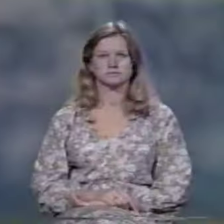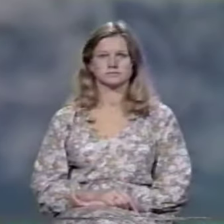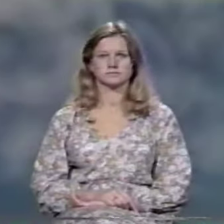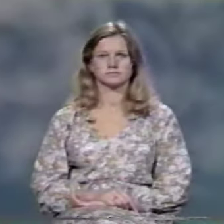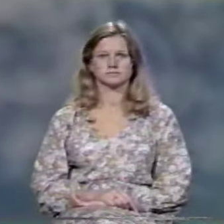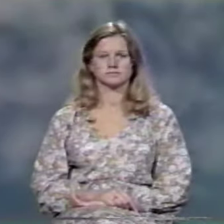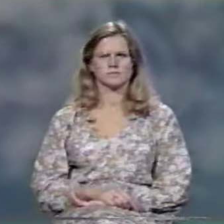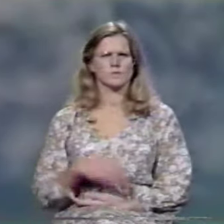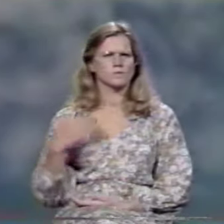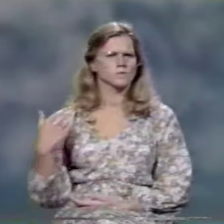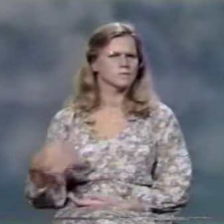Wow.